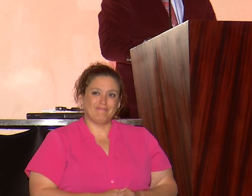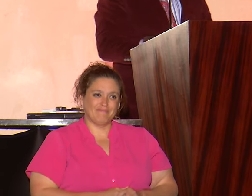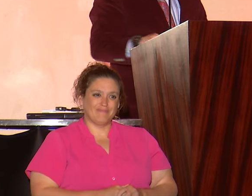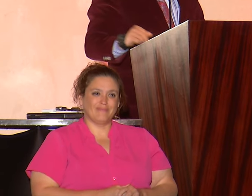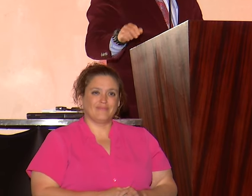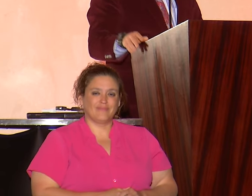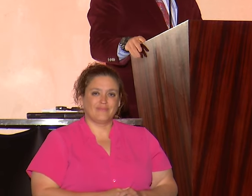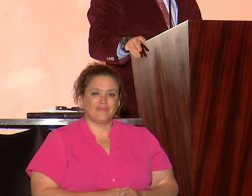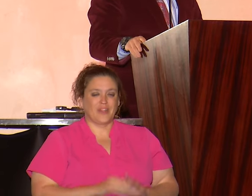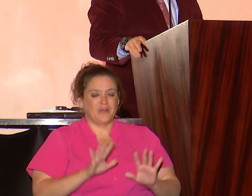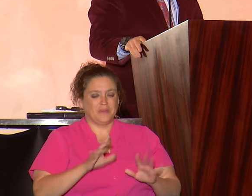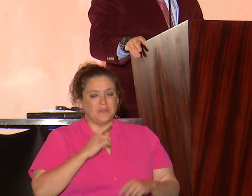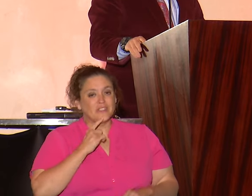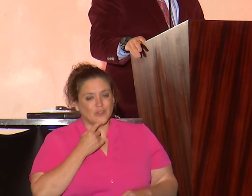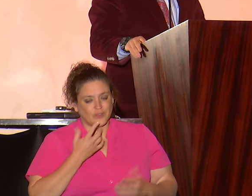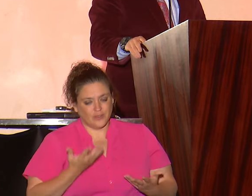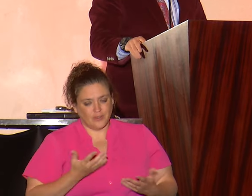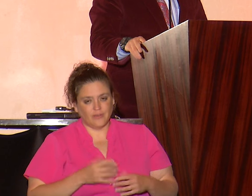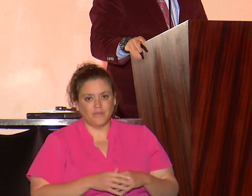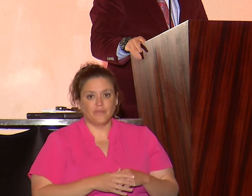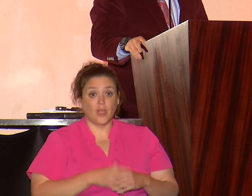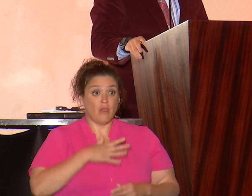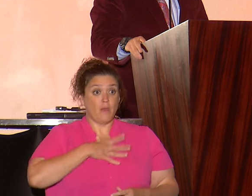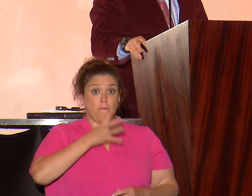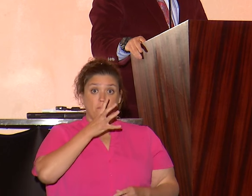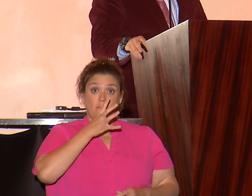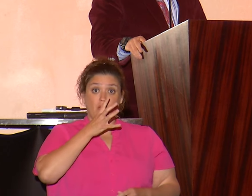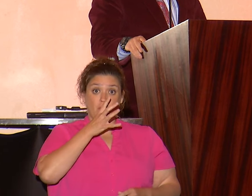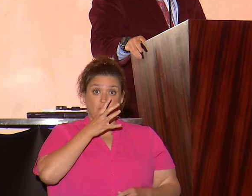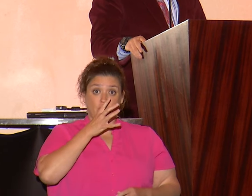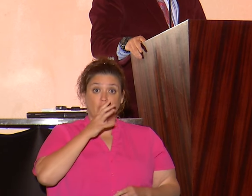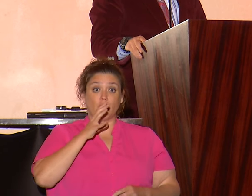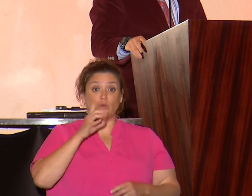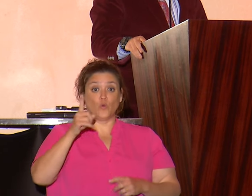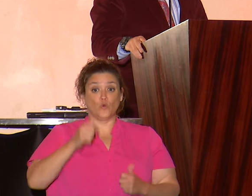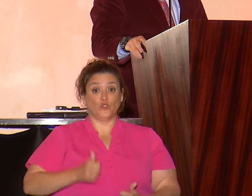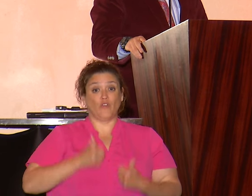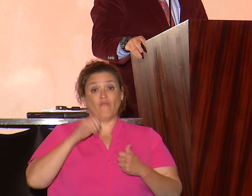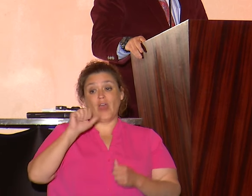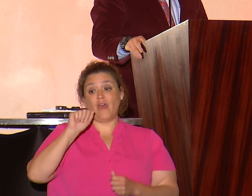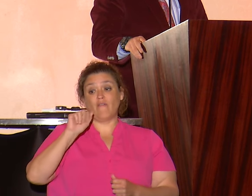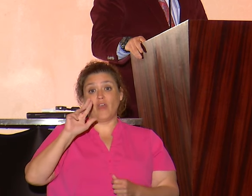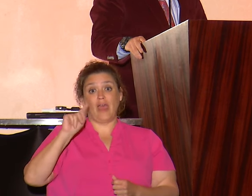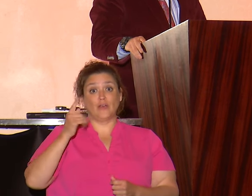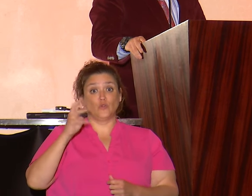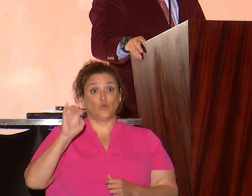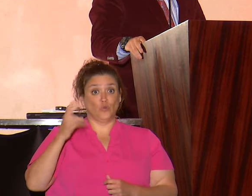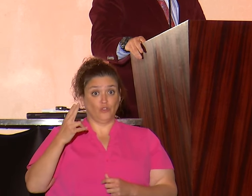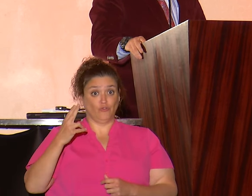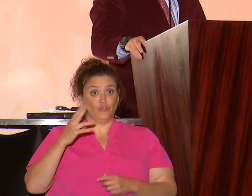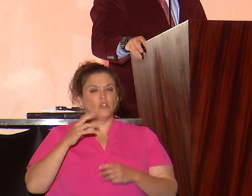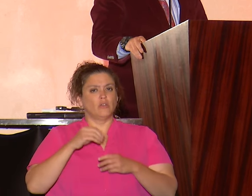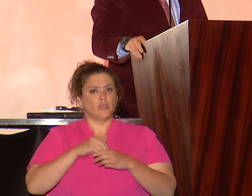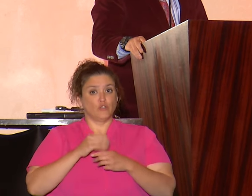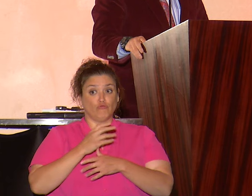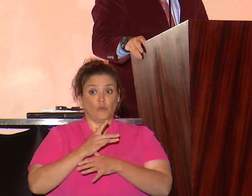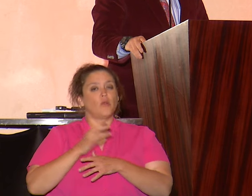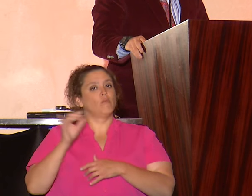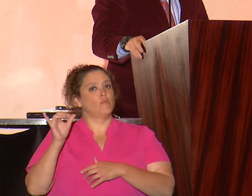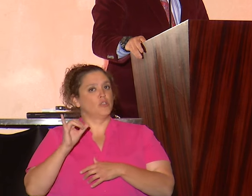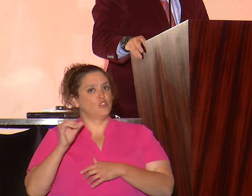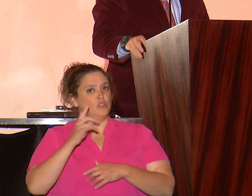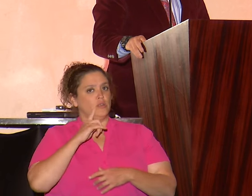More seriously, is my mother the Auschwitz survivor who also rejected